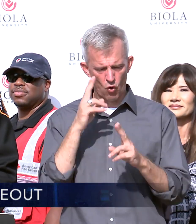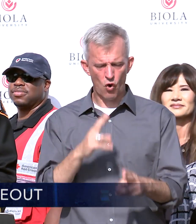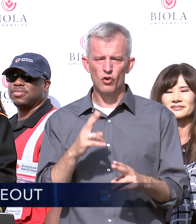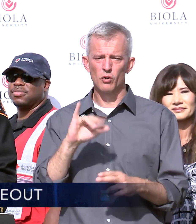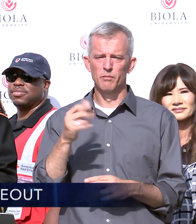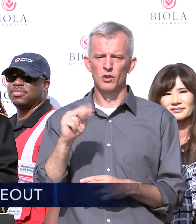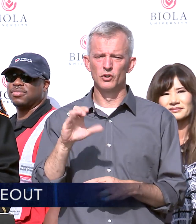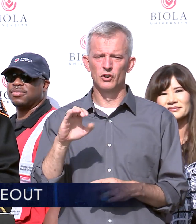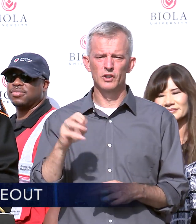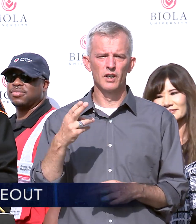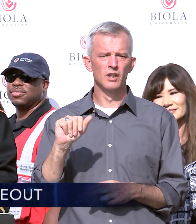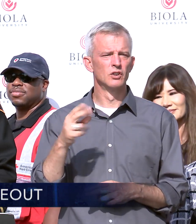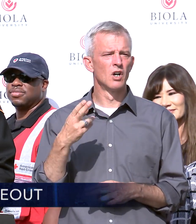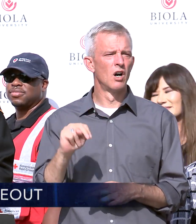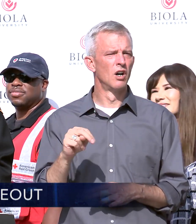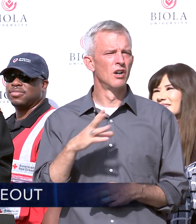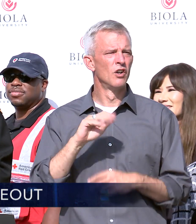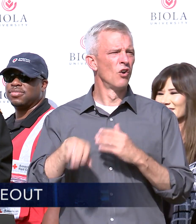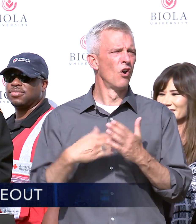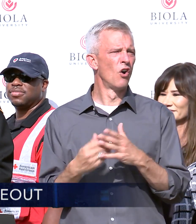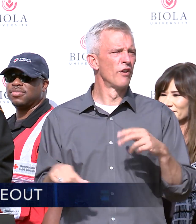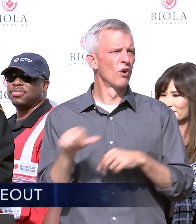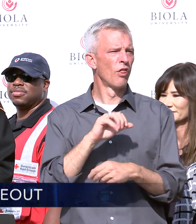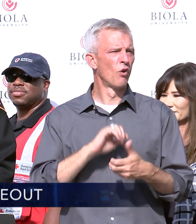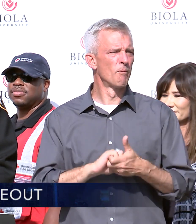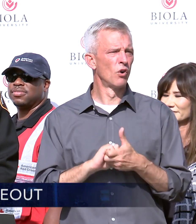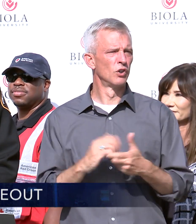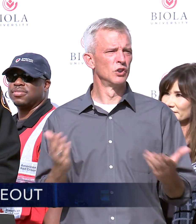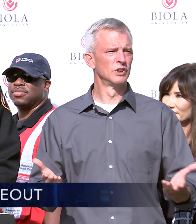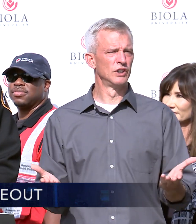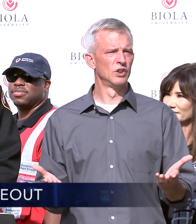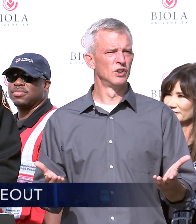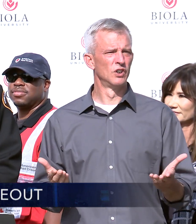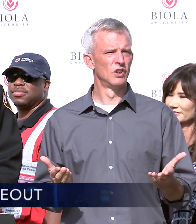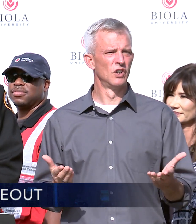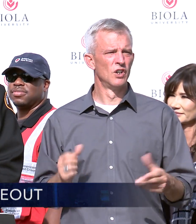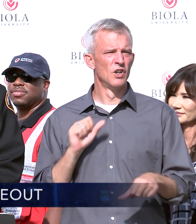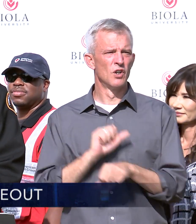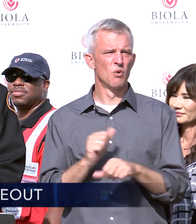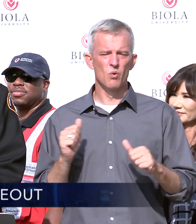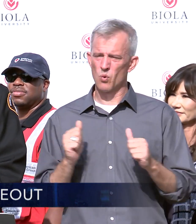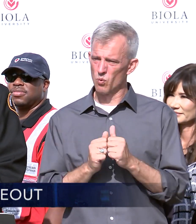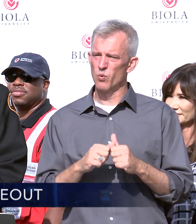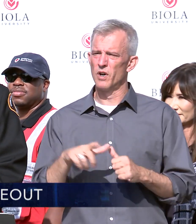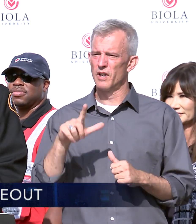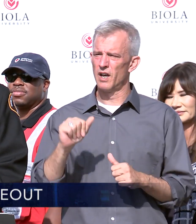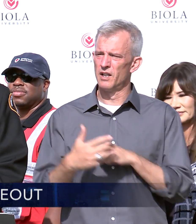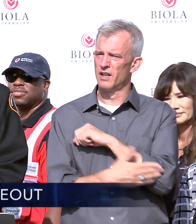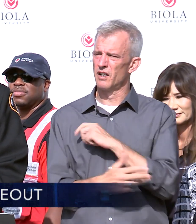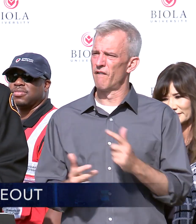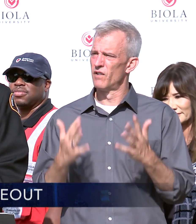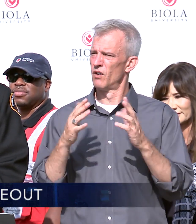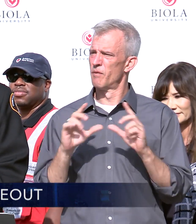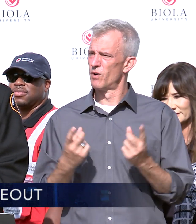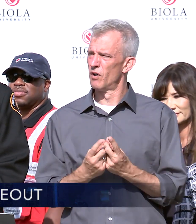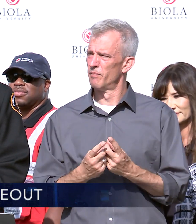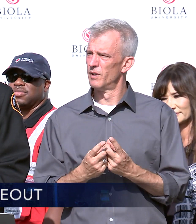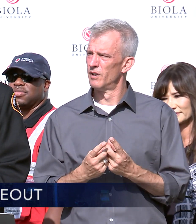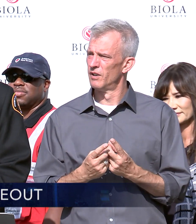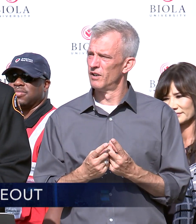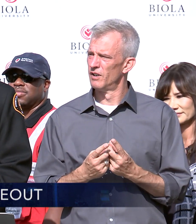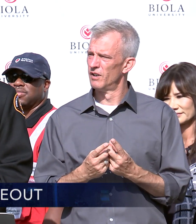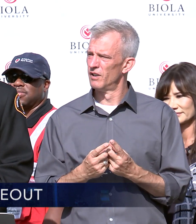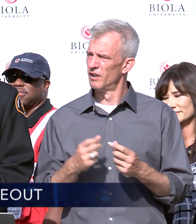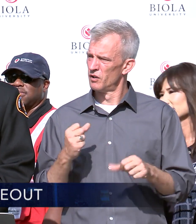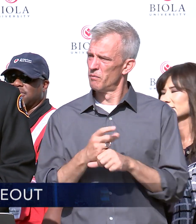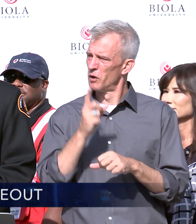Hahn, and all the other partners that are here that work with the Los Angeles County Fire Department as it relates to